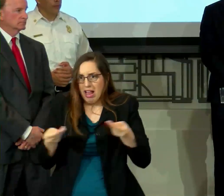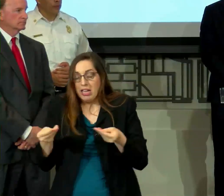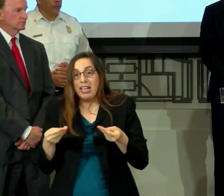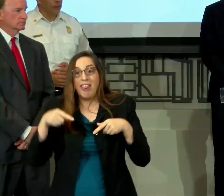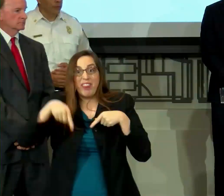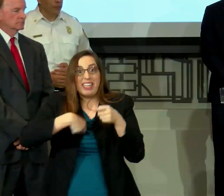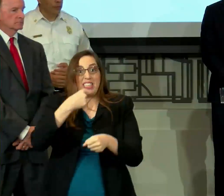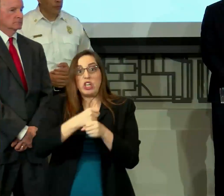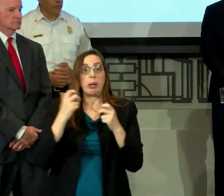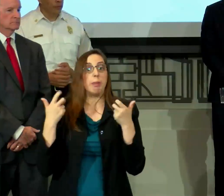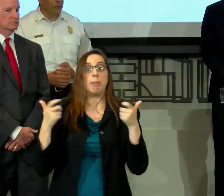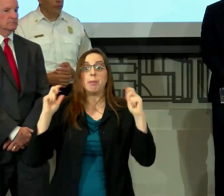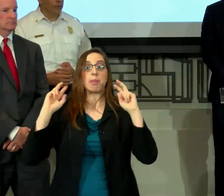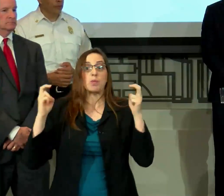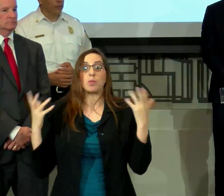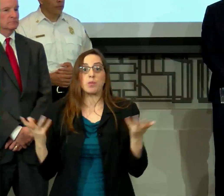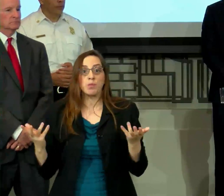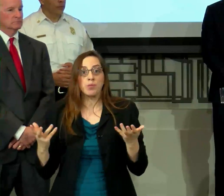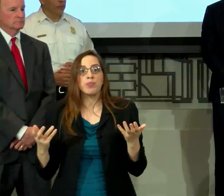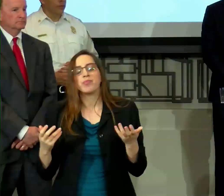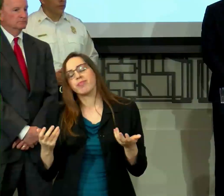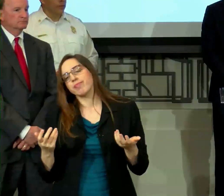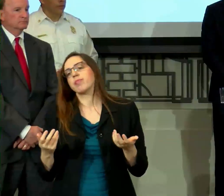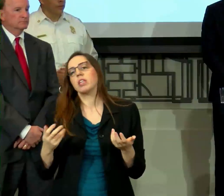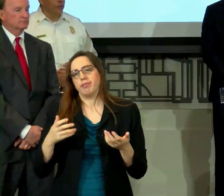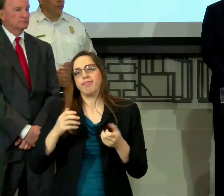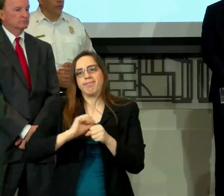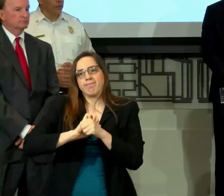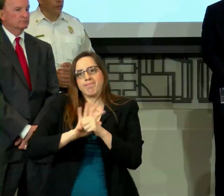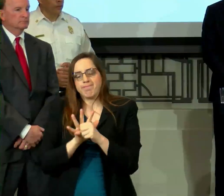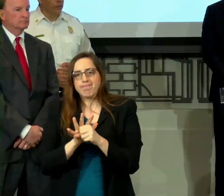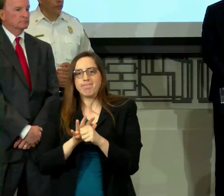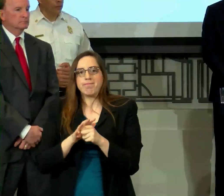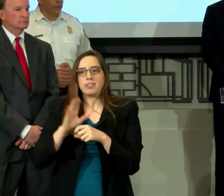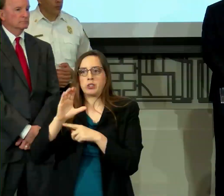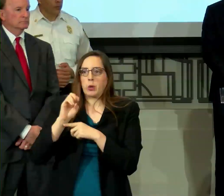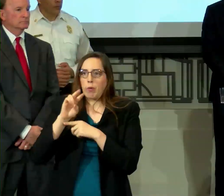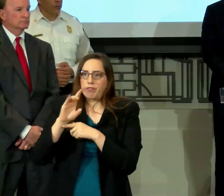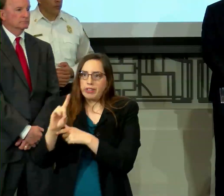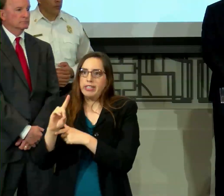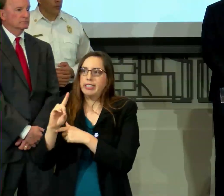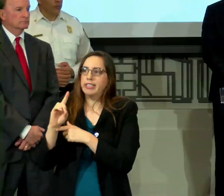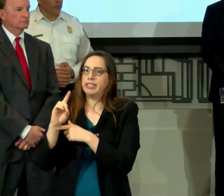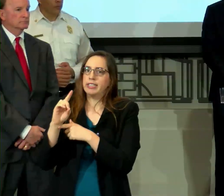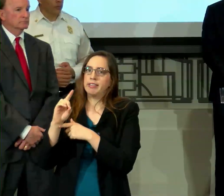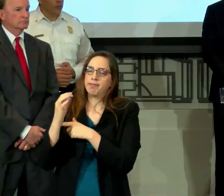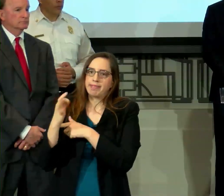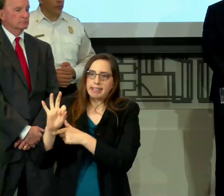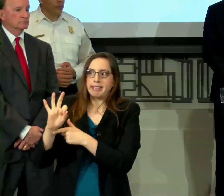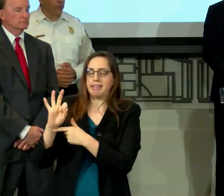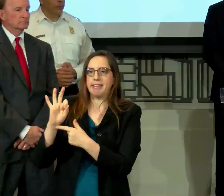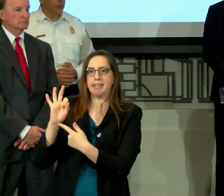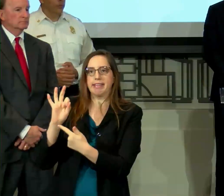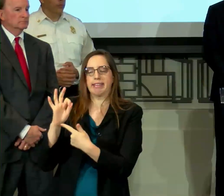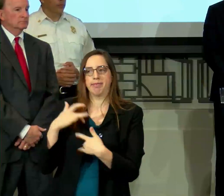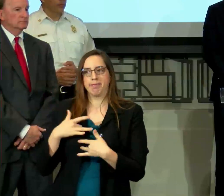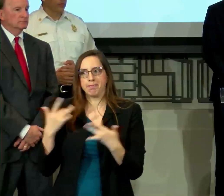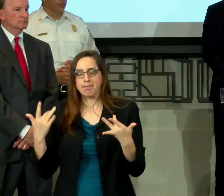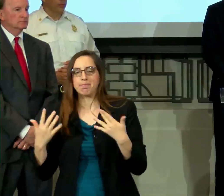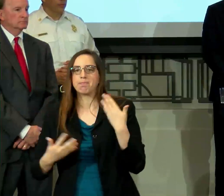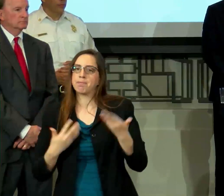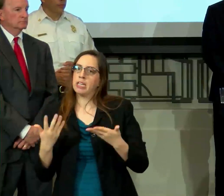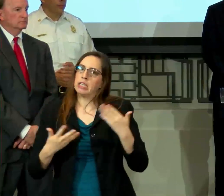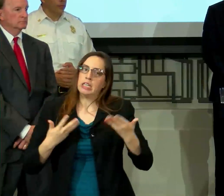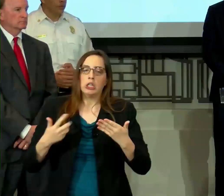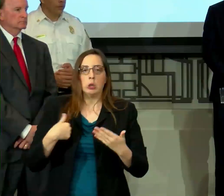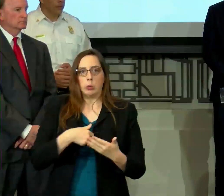room this year will be the coronavirus, COVID-19. and we'll simply